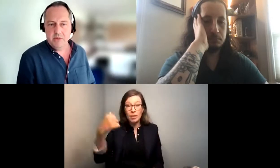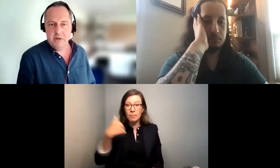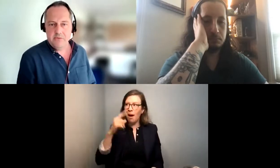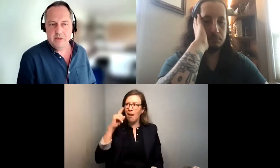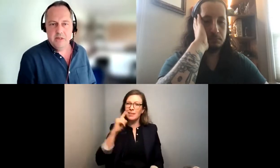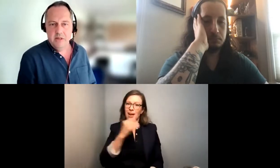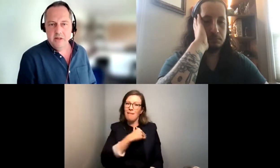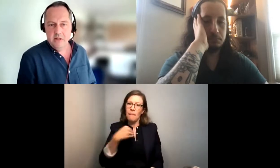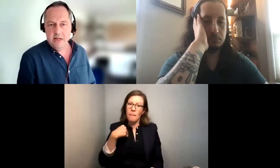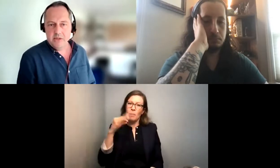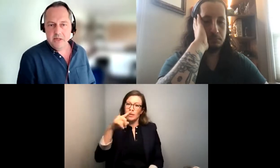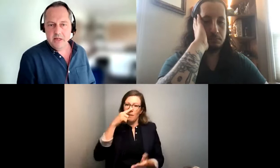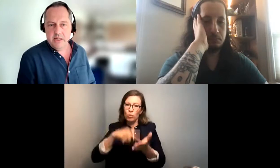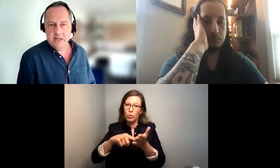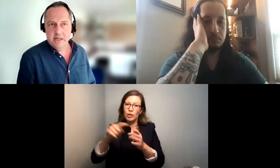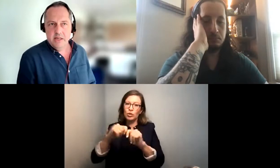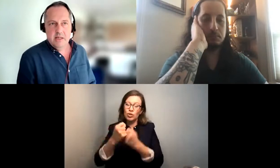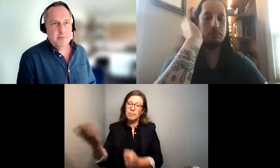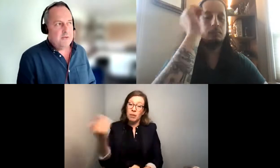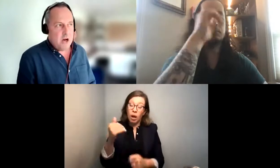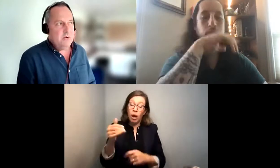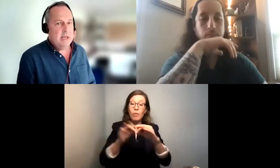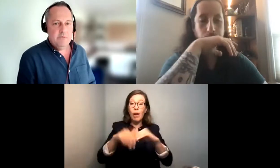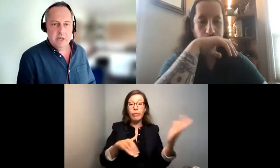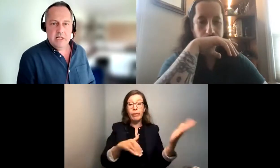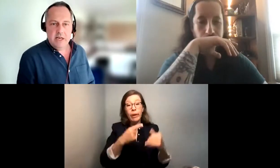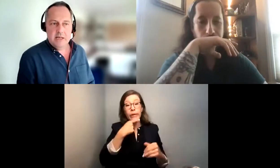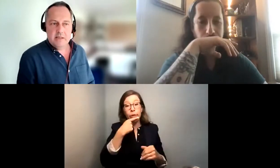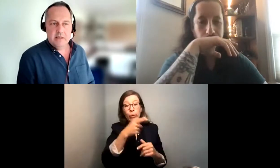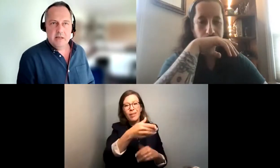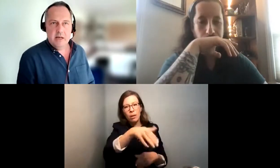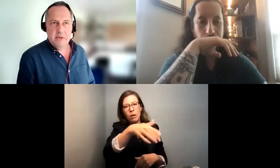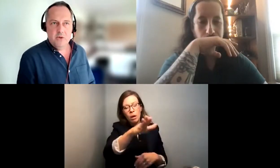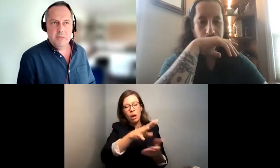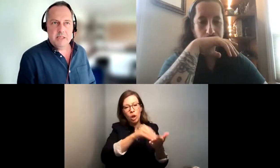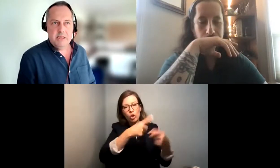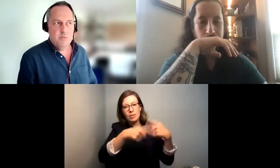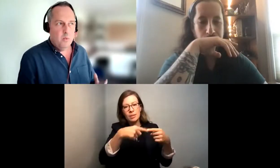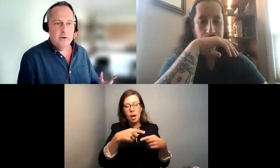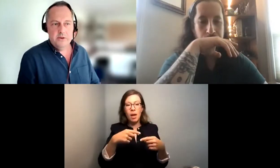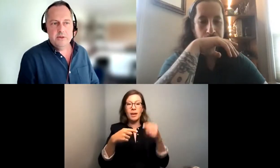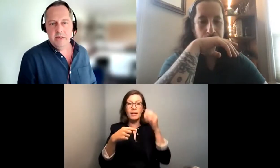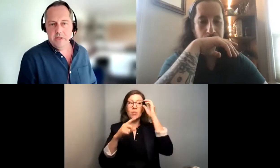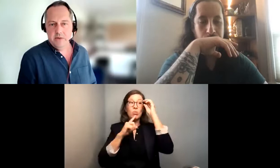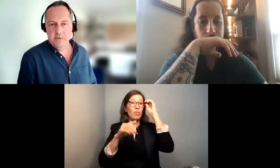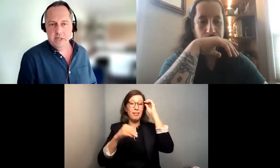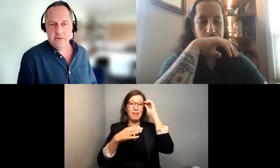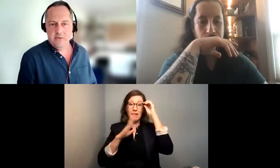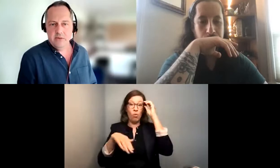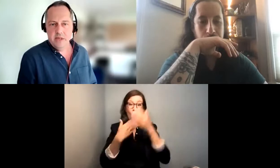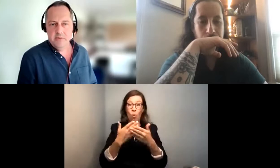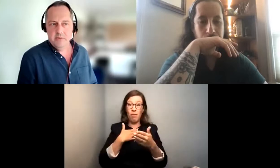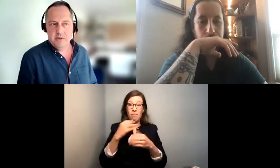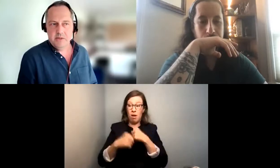hearing people off to learn how to sign, but I've only really had in all my time one undergraduate who was